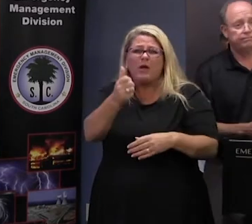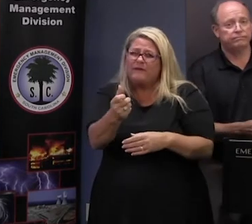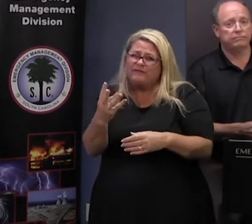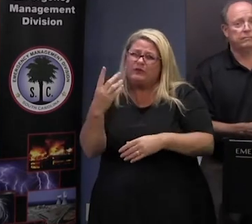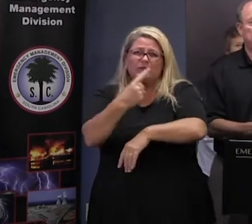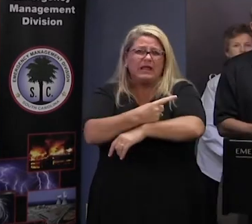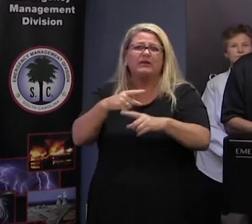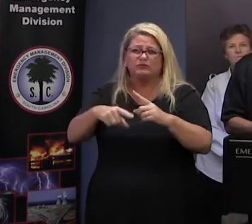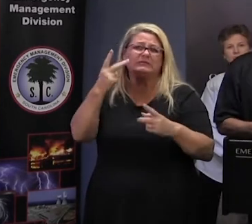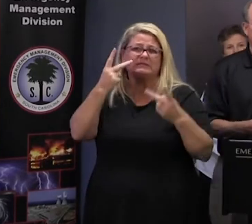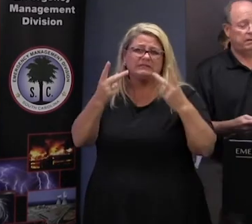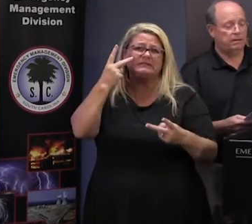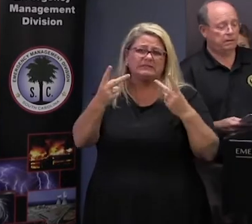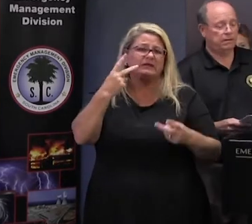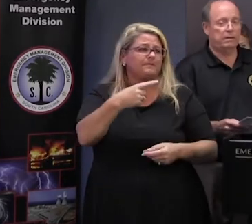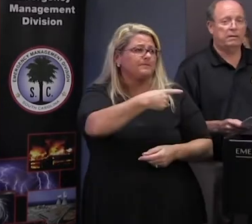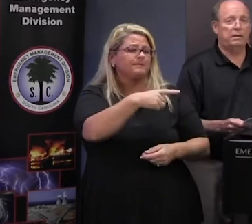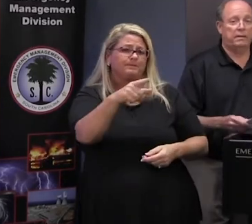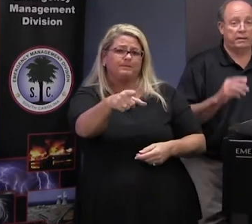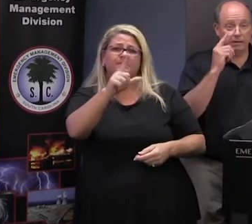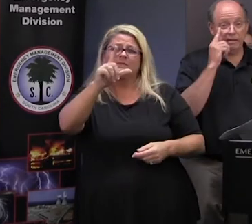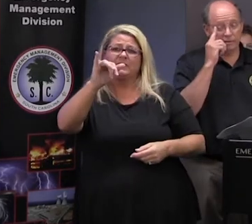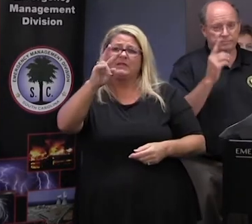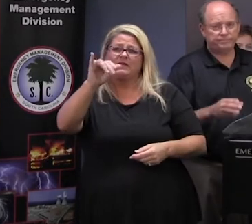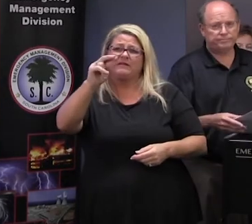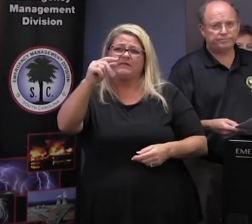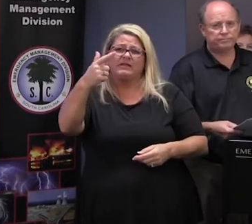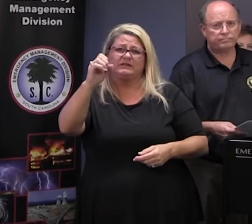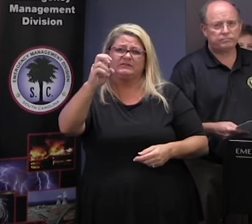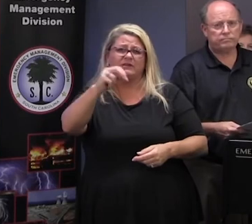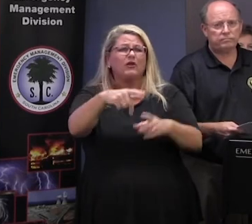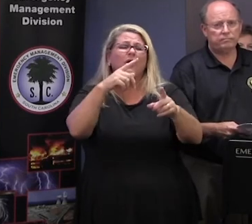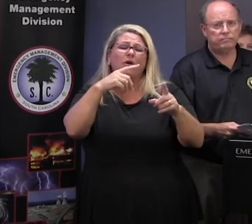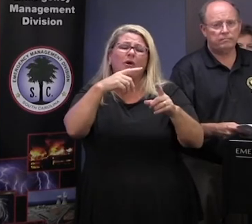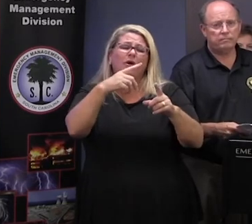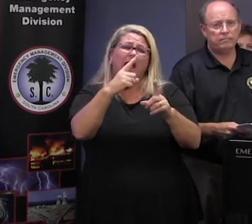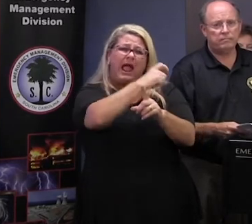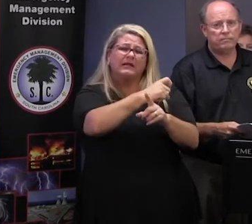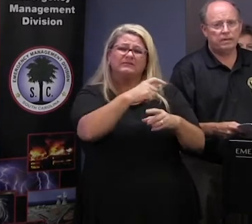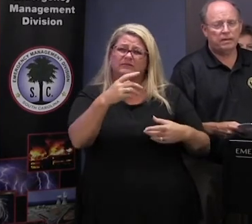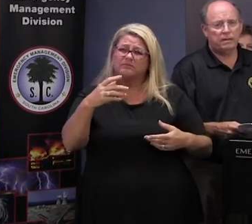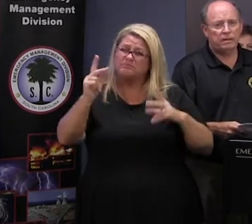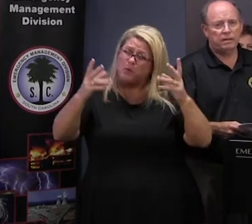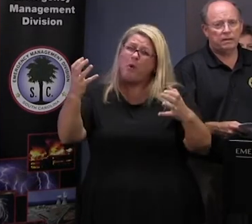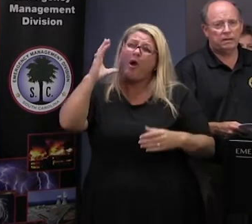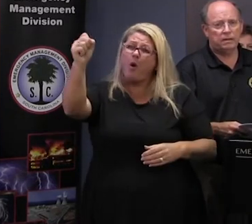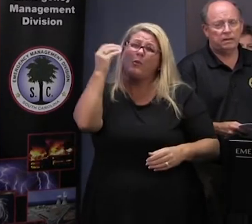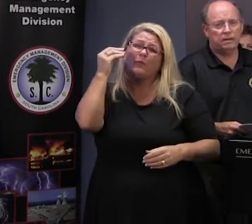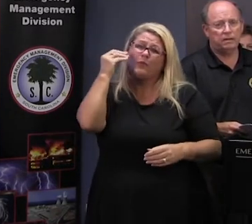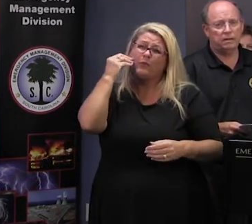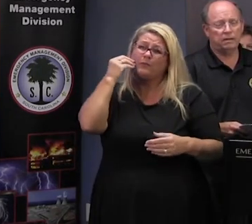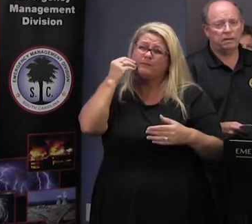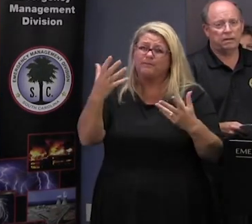Stenson, or possibly General Livingston, what would you say to those people who want to go home? As you said, this might take weeks. What would you say to them that